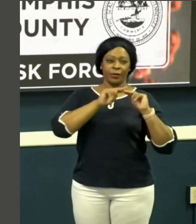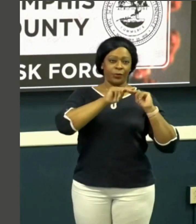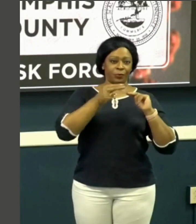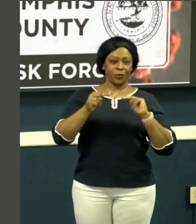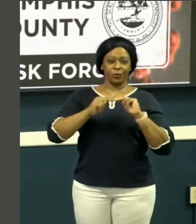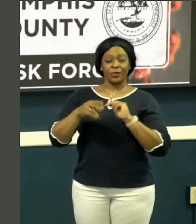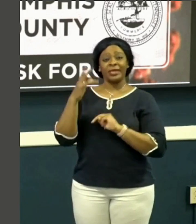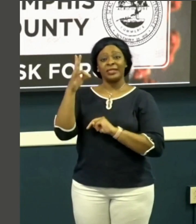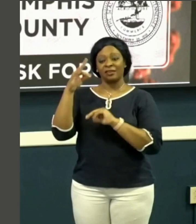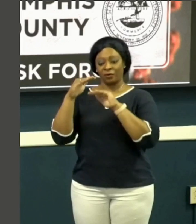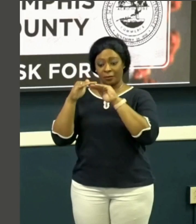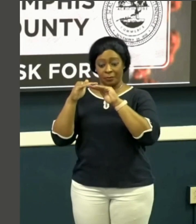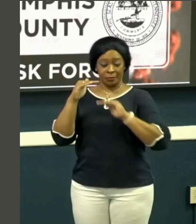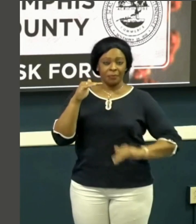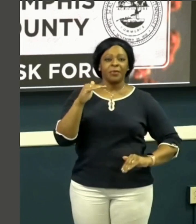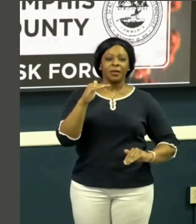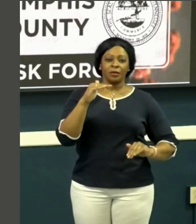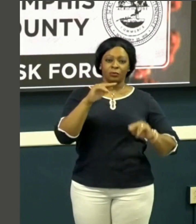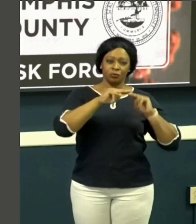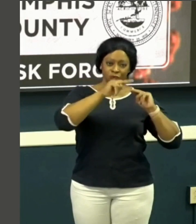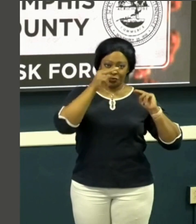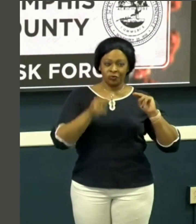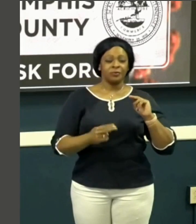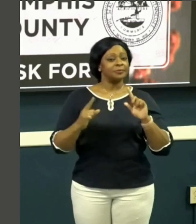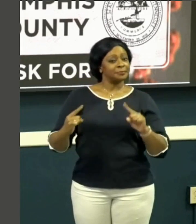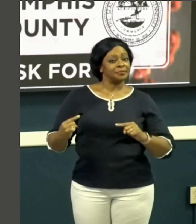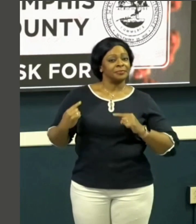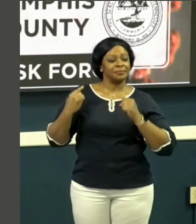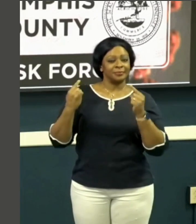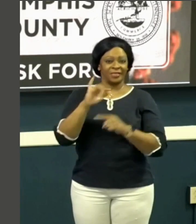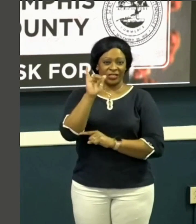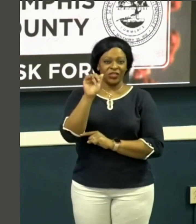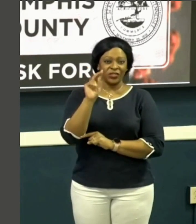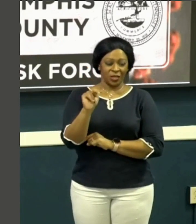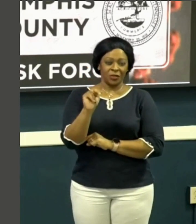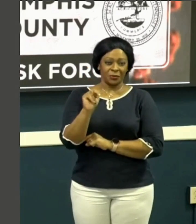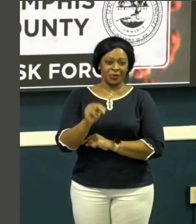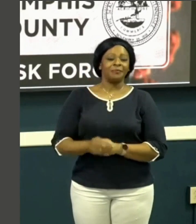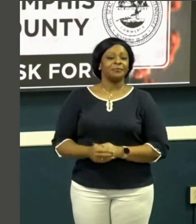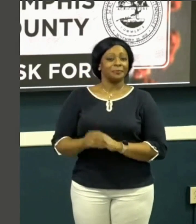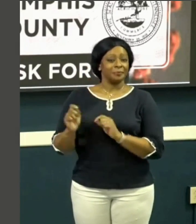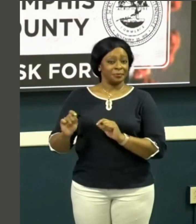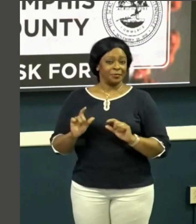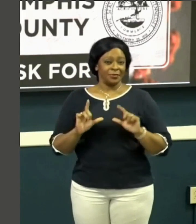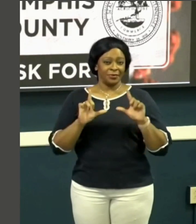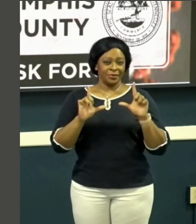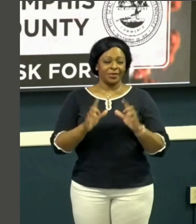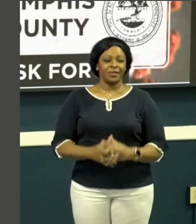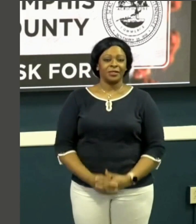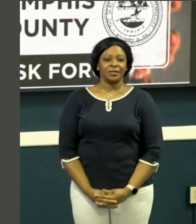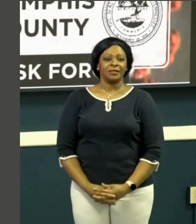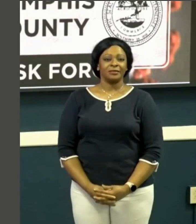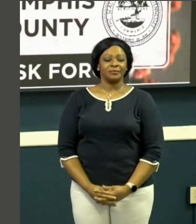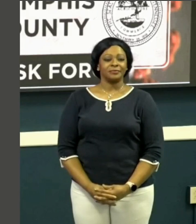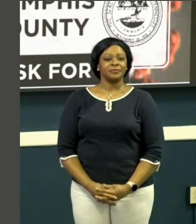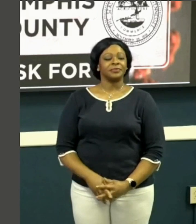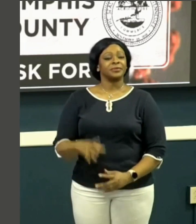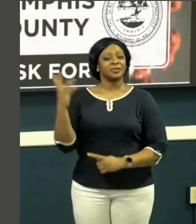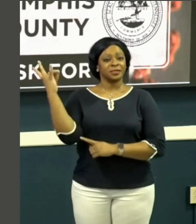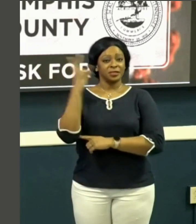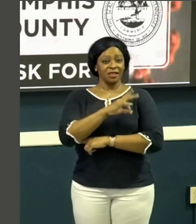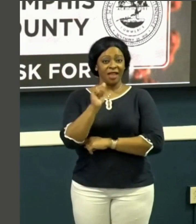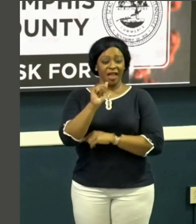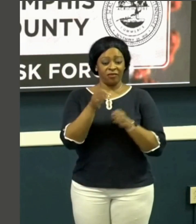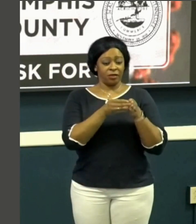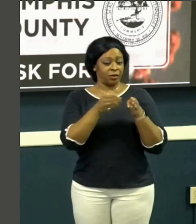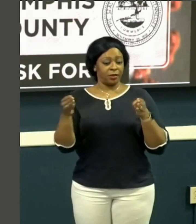and under quite rapidly since mid-January. Next slide. The 7-day average of cases per